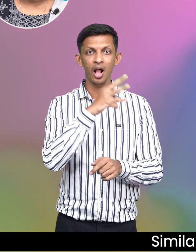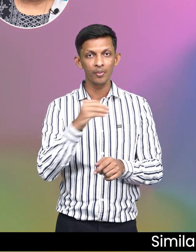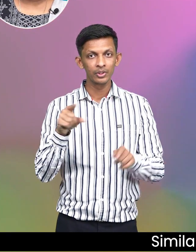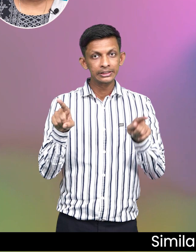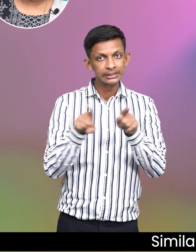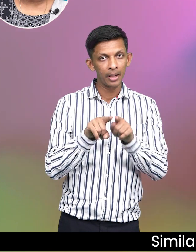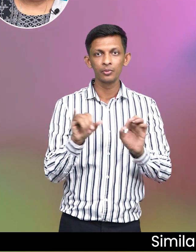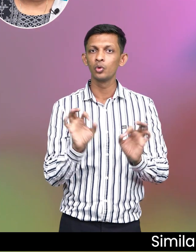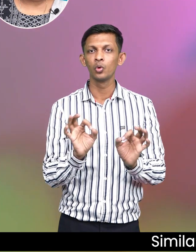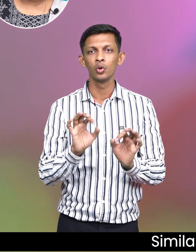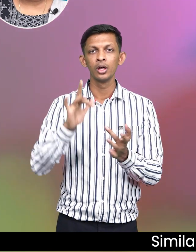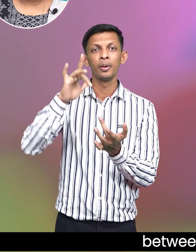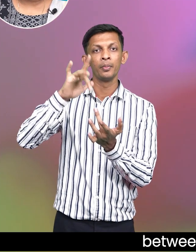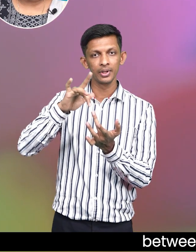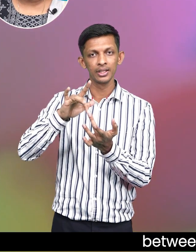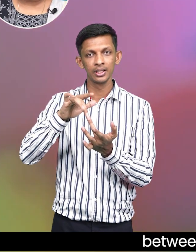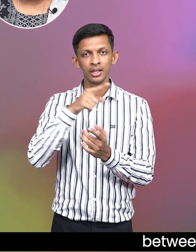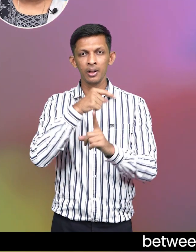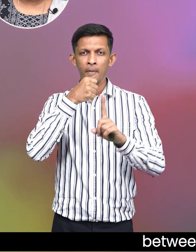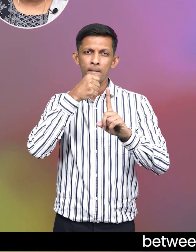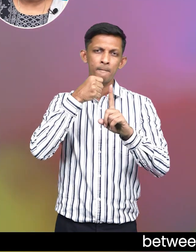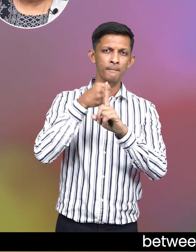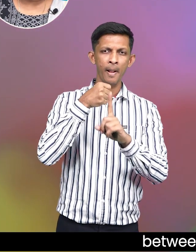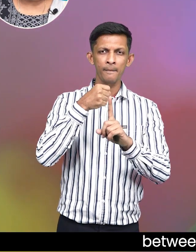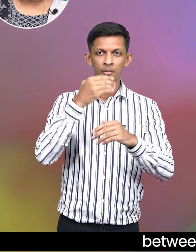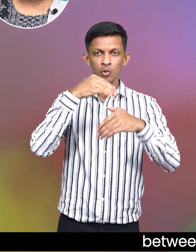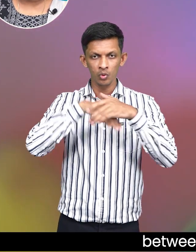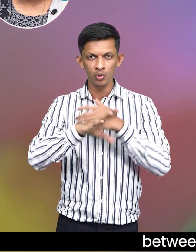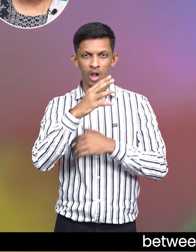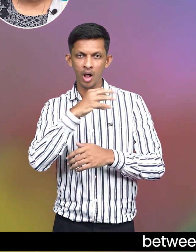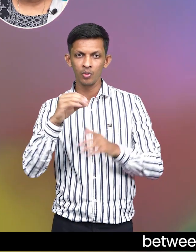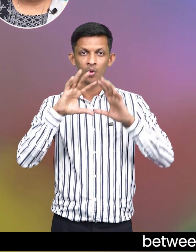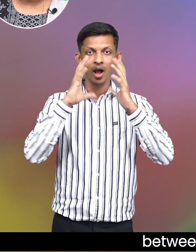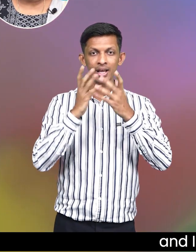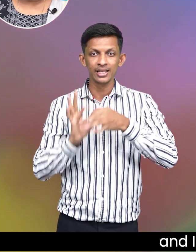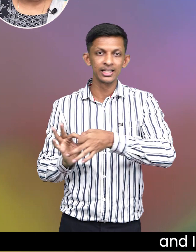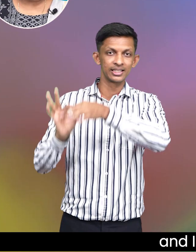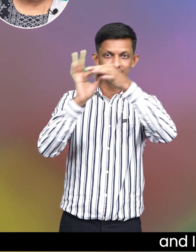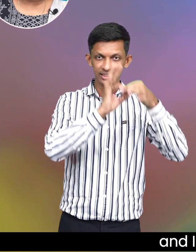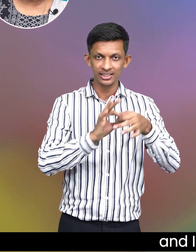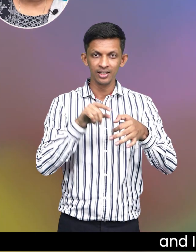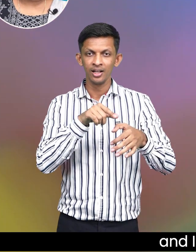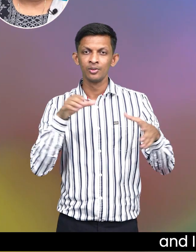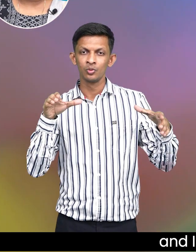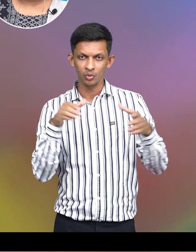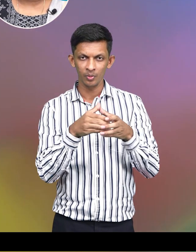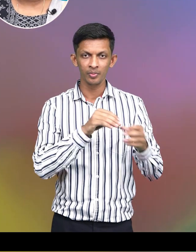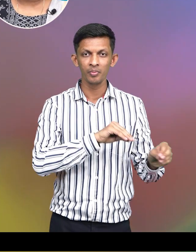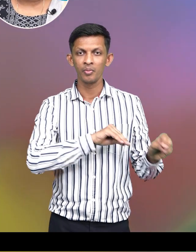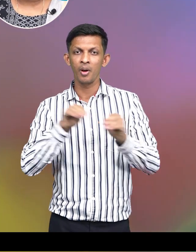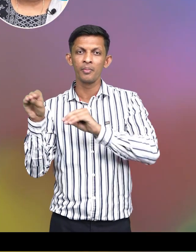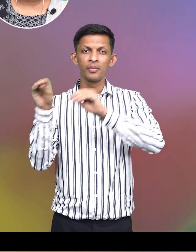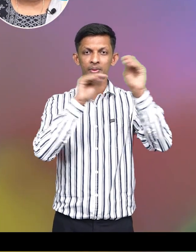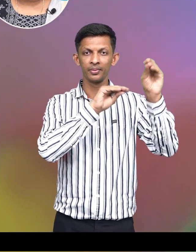similarities and dissimilarities between the impacts of internal and international migration.